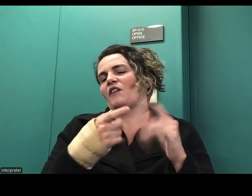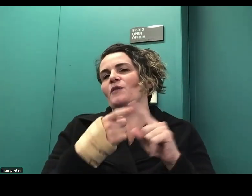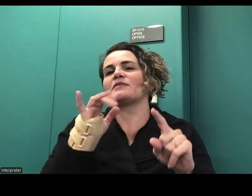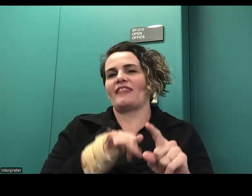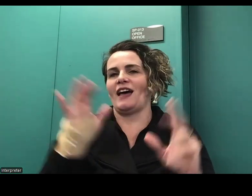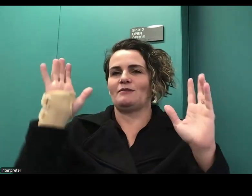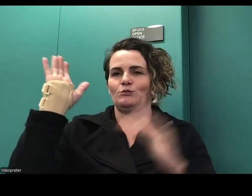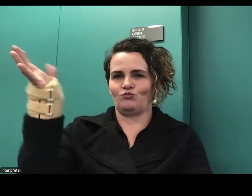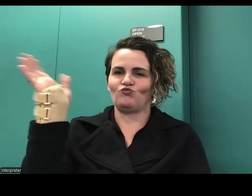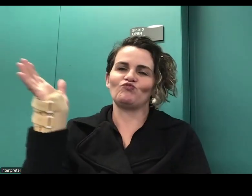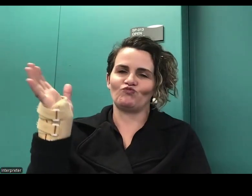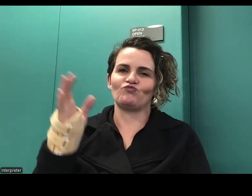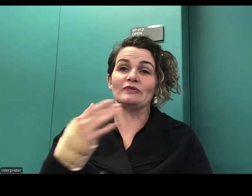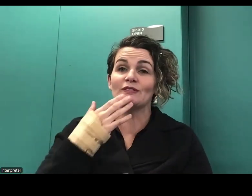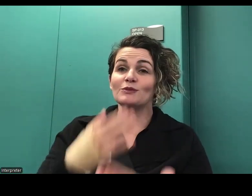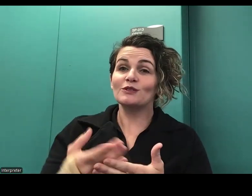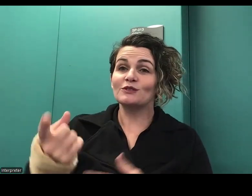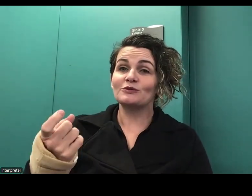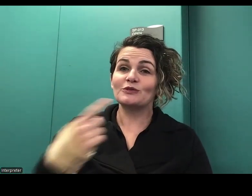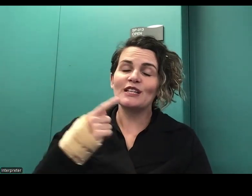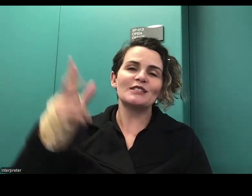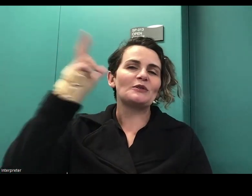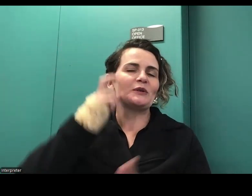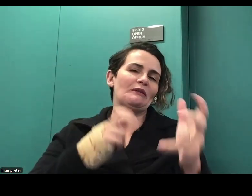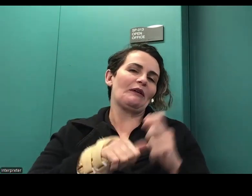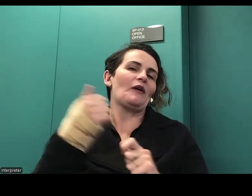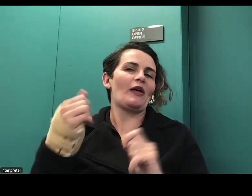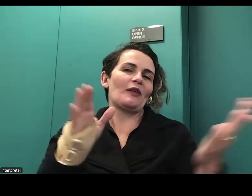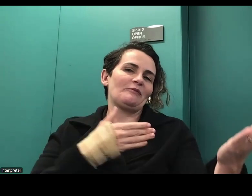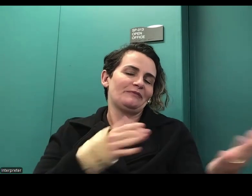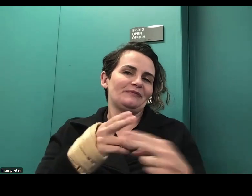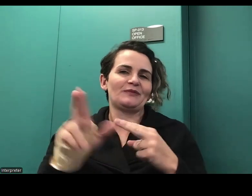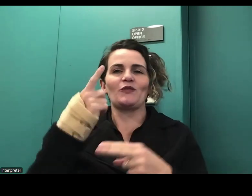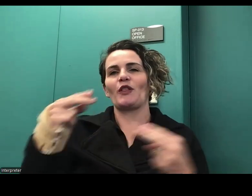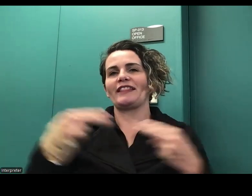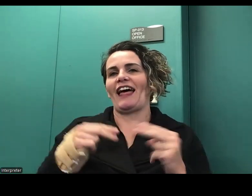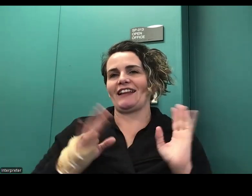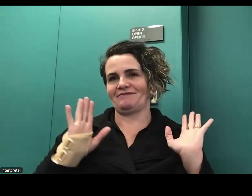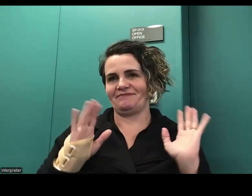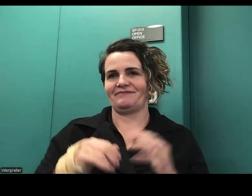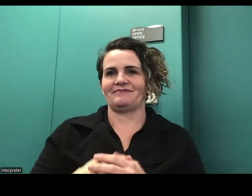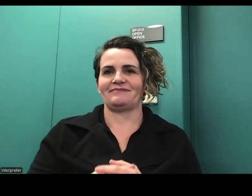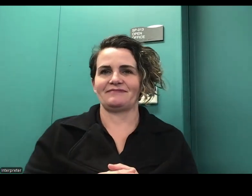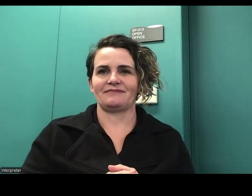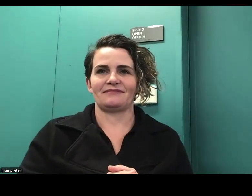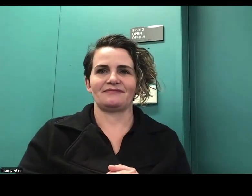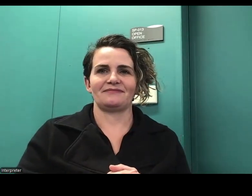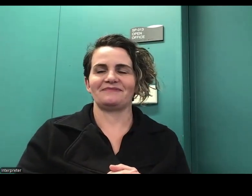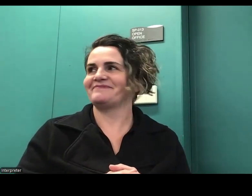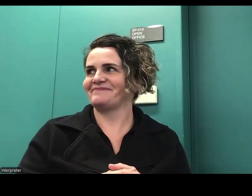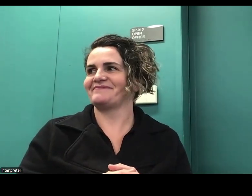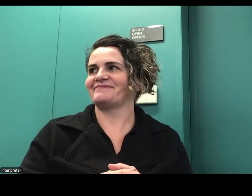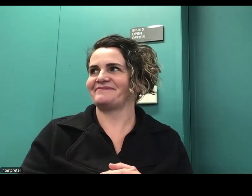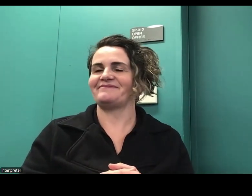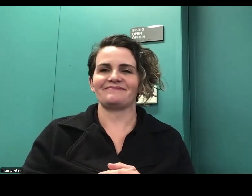presentation. Good question. You'll hear other things. It's just for this law. So,